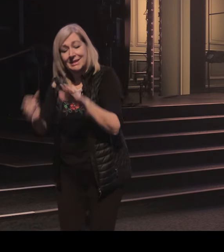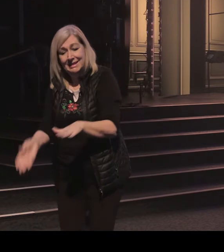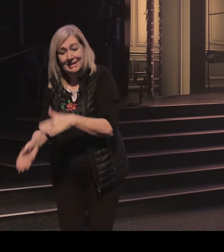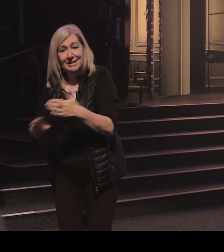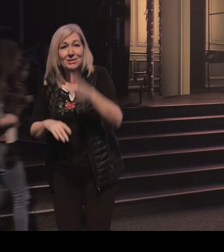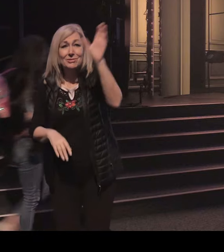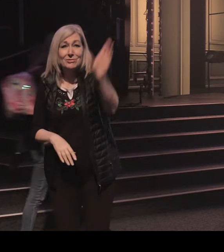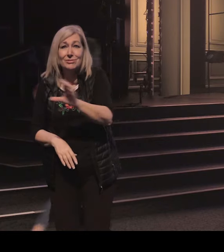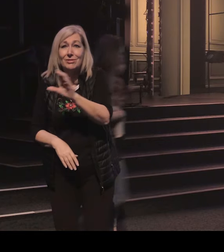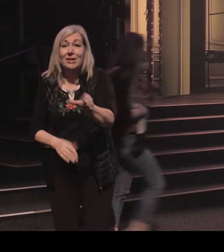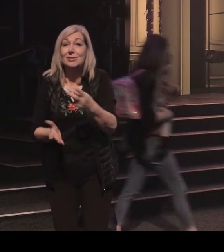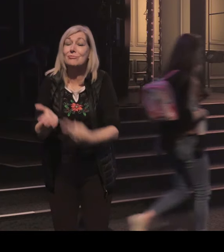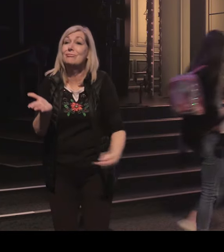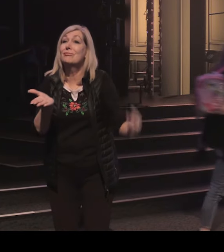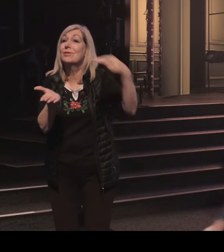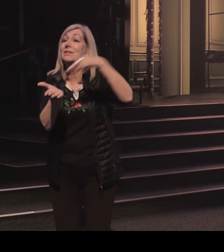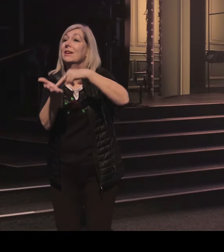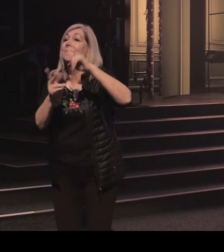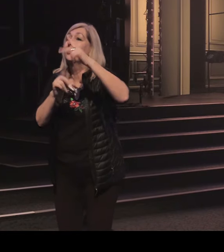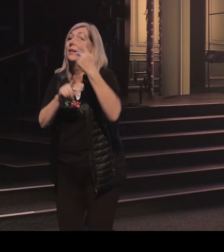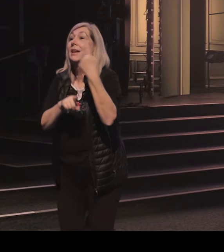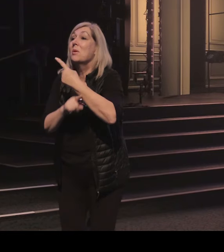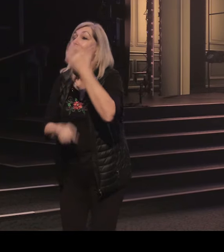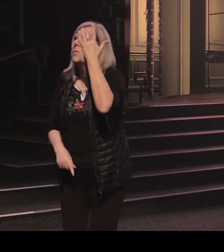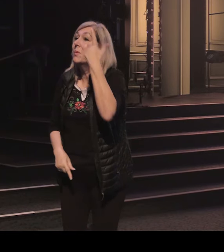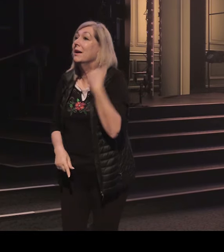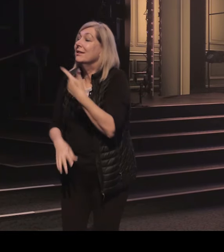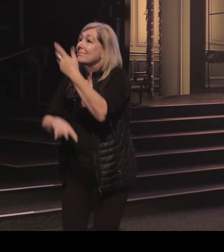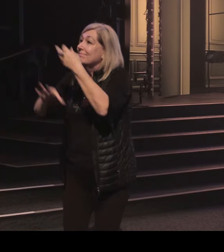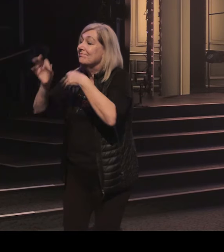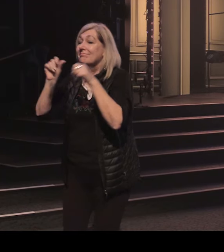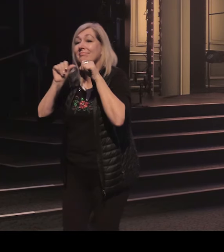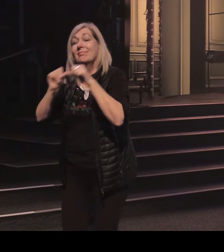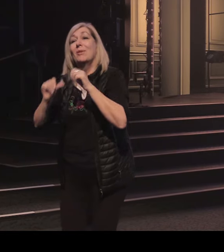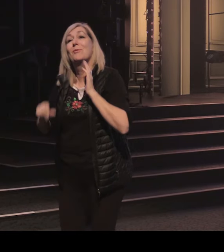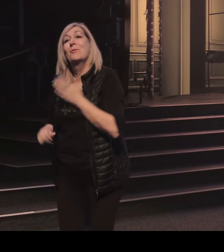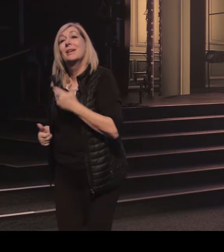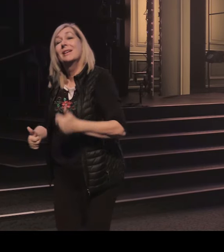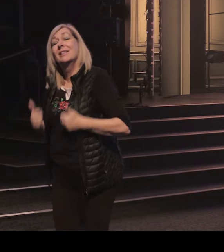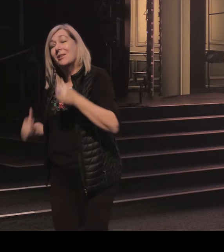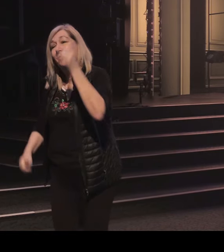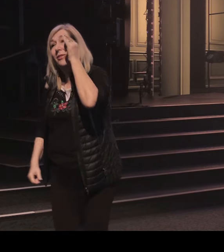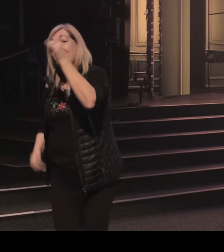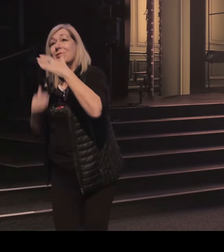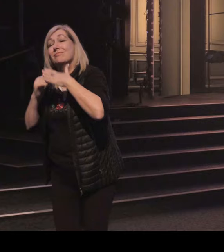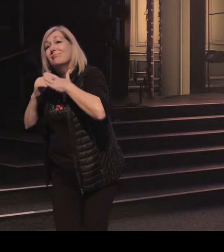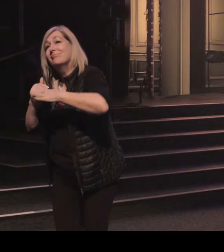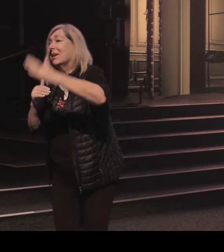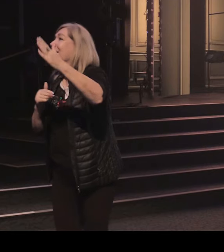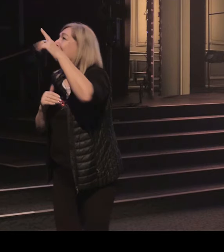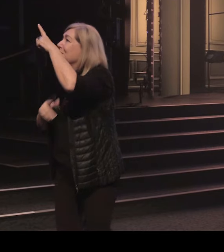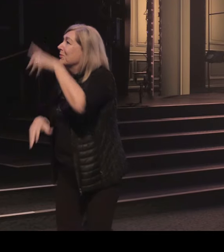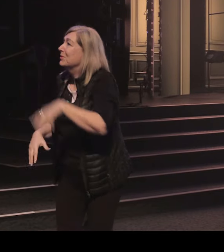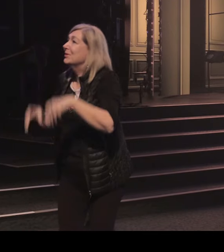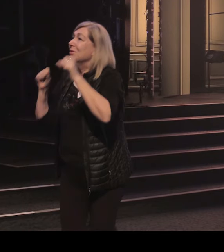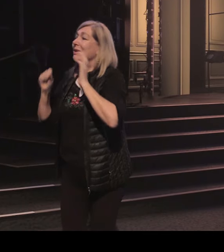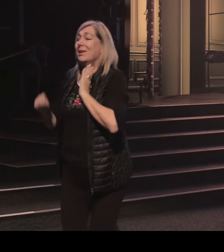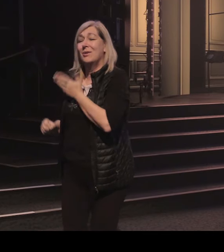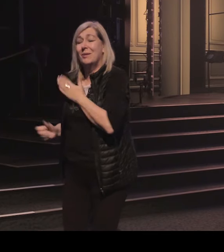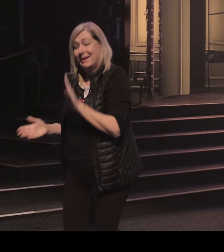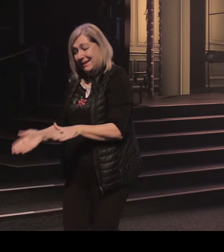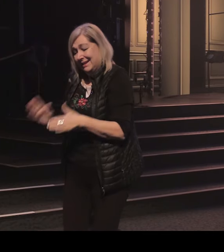third day so that we could have life forevermore. Jesus, you took what we deserved. You took the death that we deserved and gave